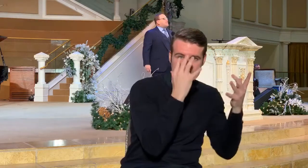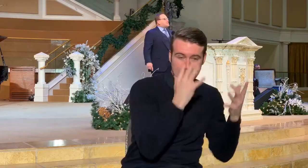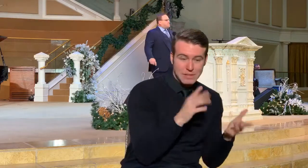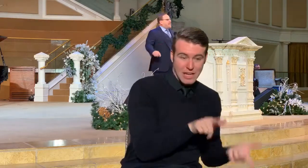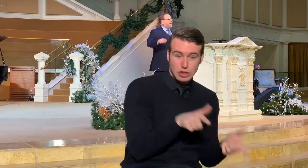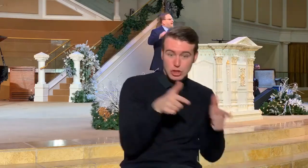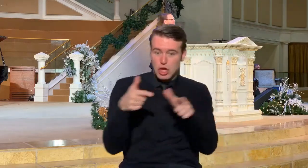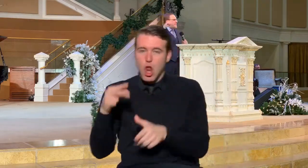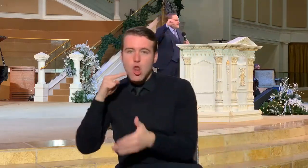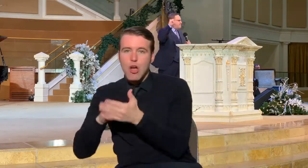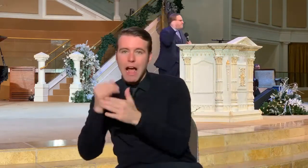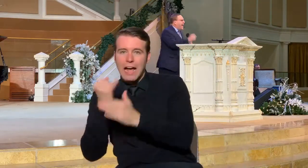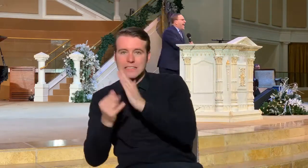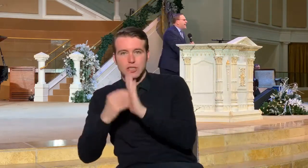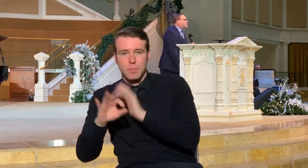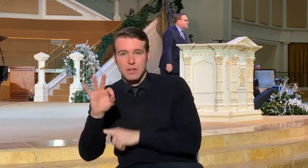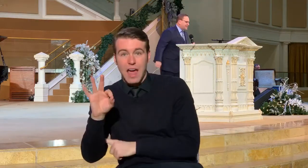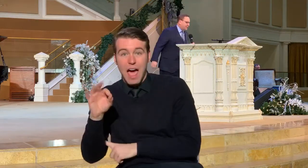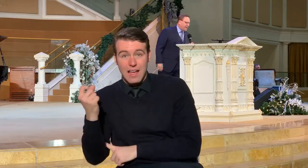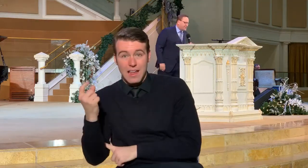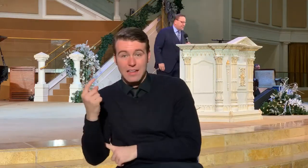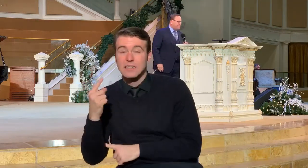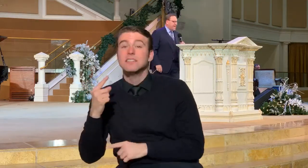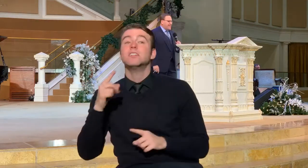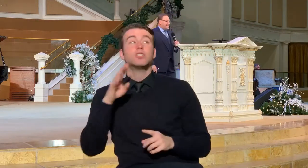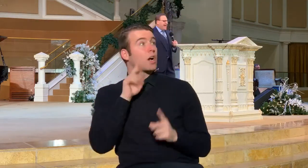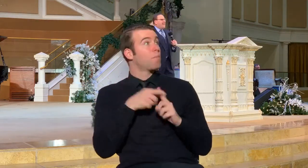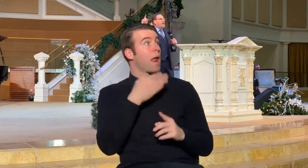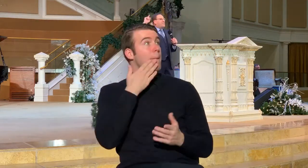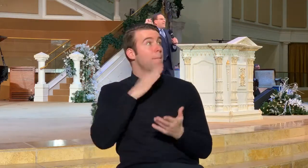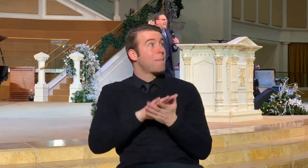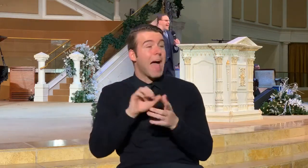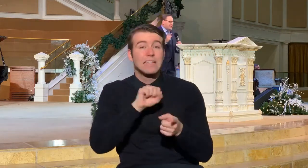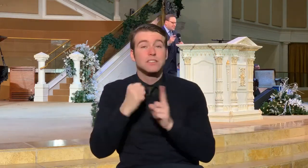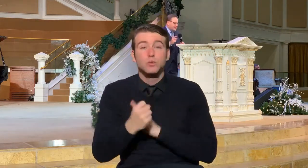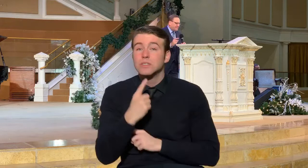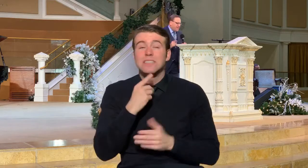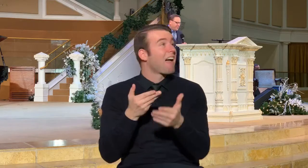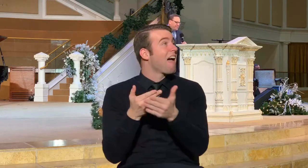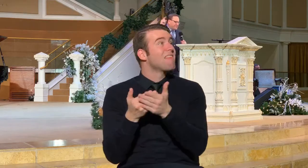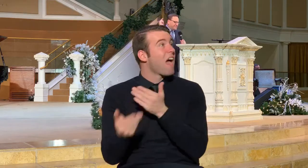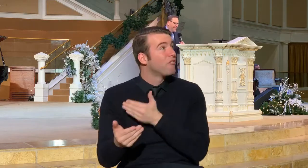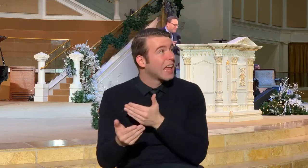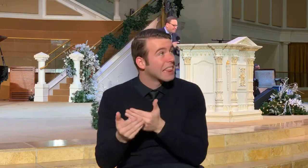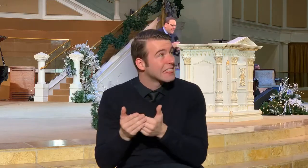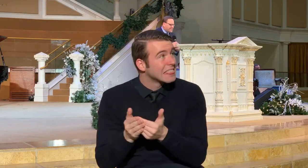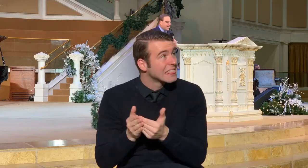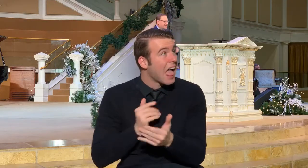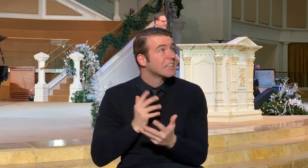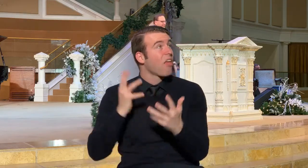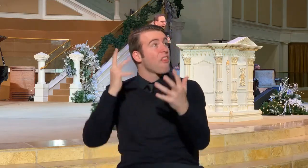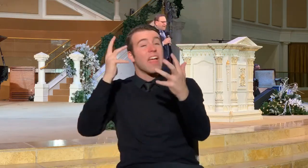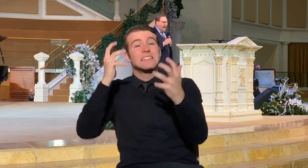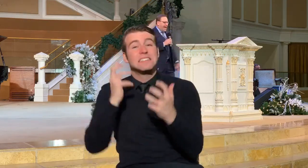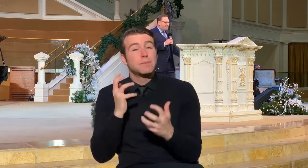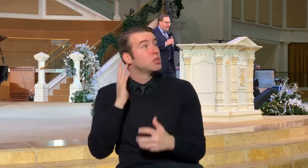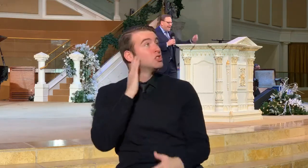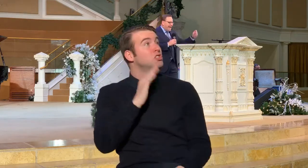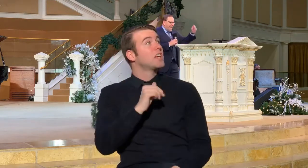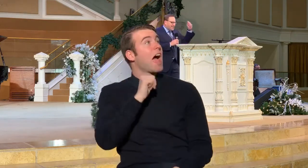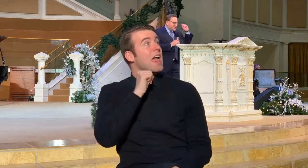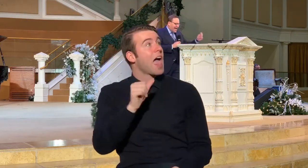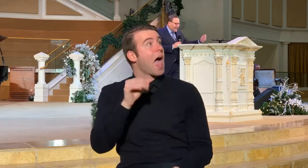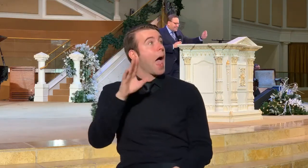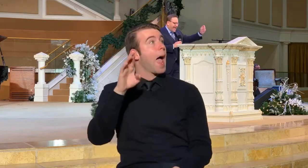the Bible speaking of such a bad situation. Nevertheless, the dimness shall not